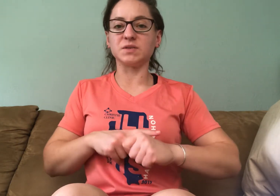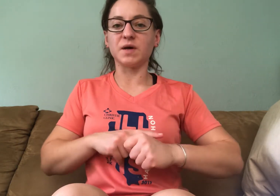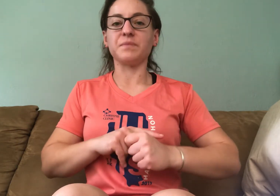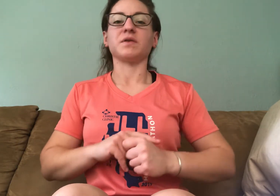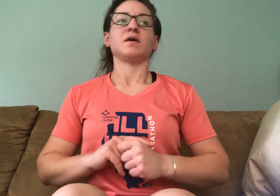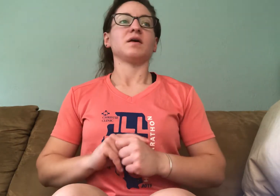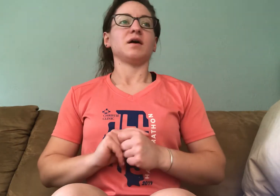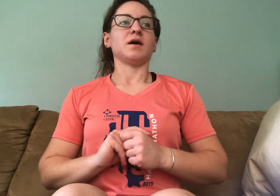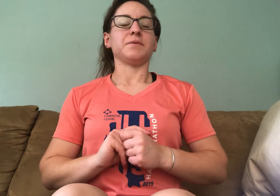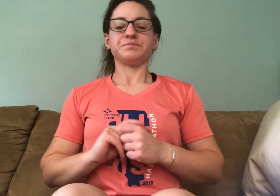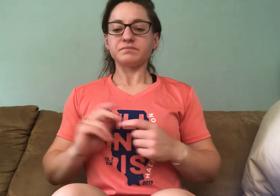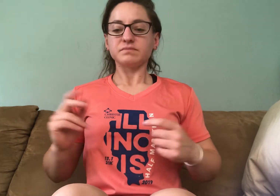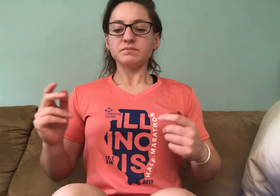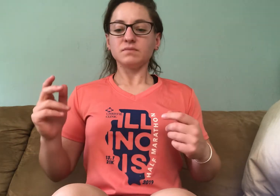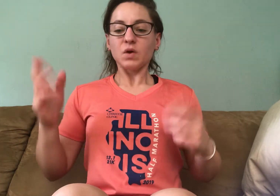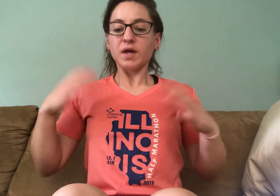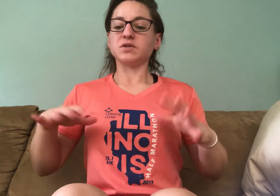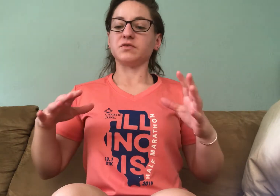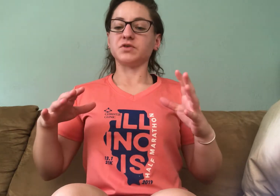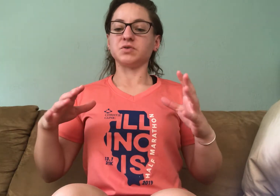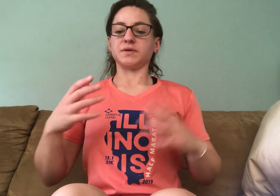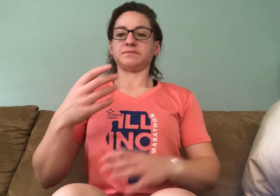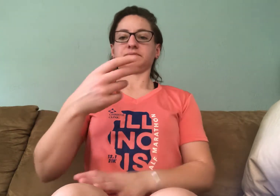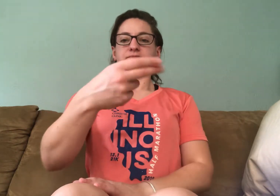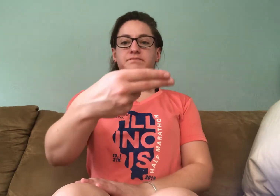well. Okay, so the first one.